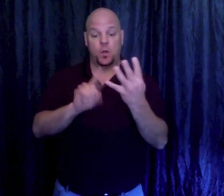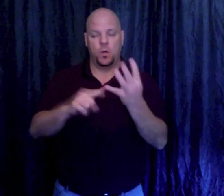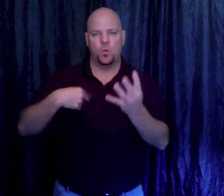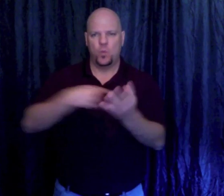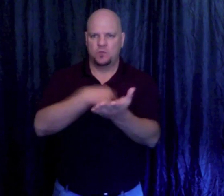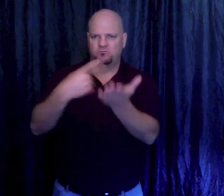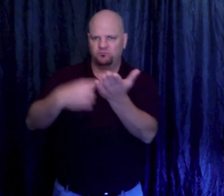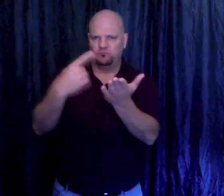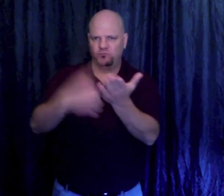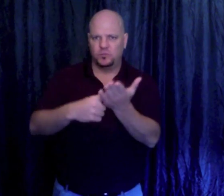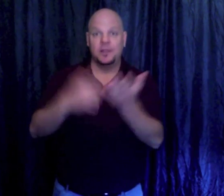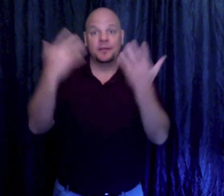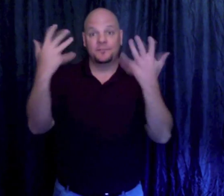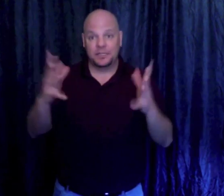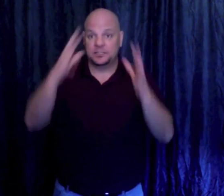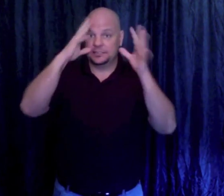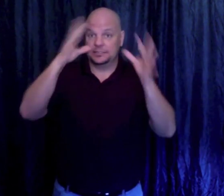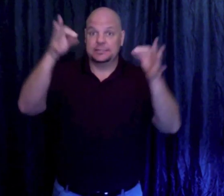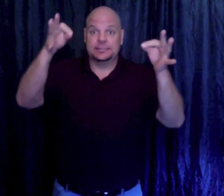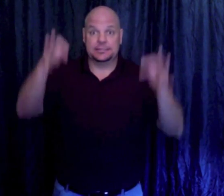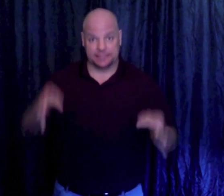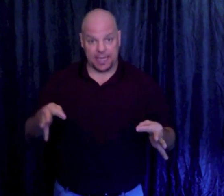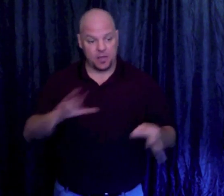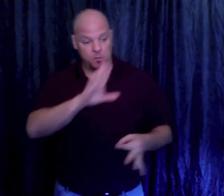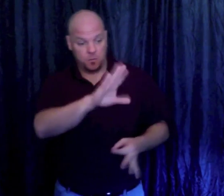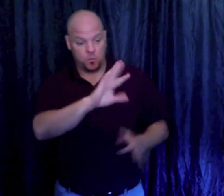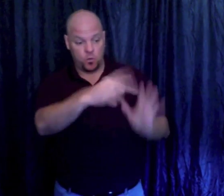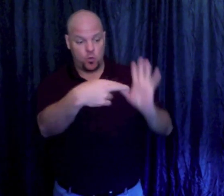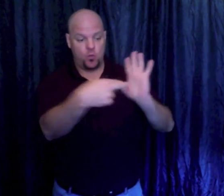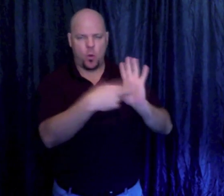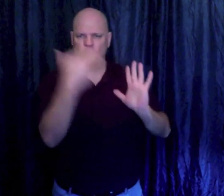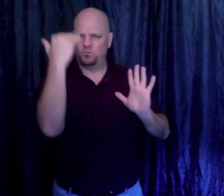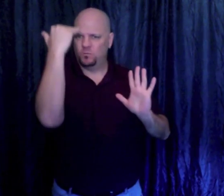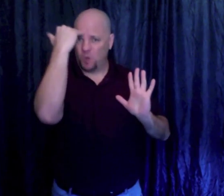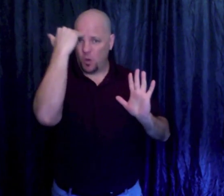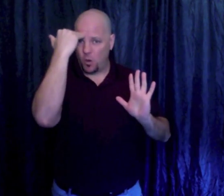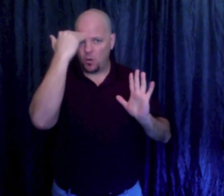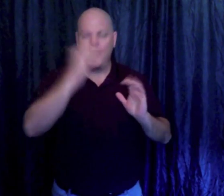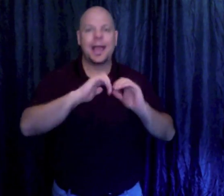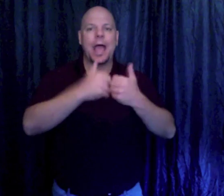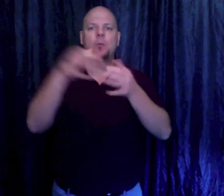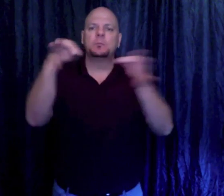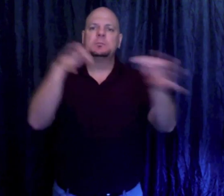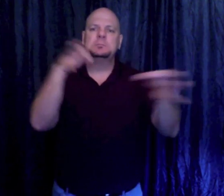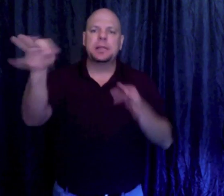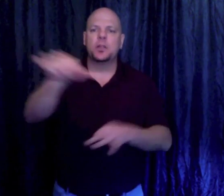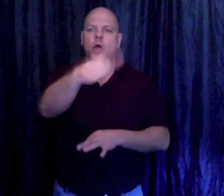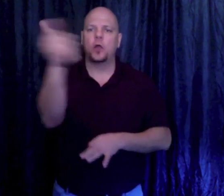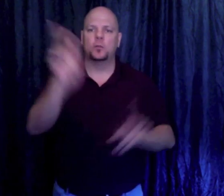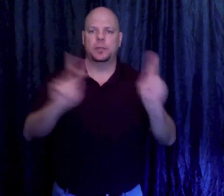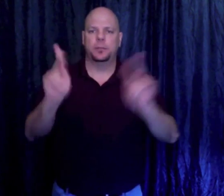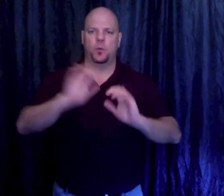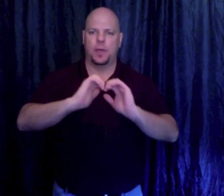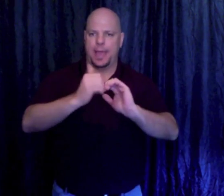a decision, once you know what your role is, how are you then going to explain it to others? And that's the language in